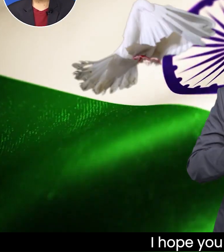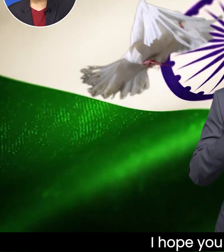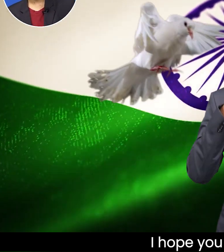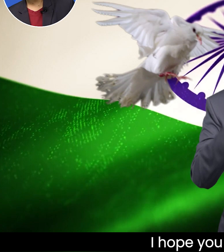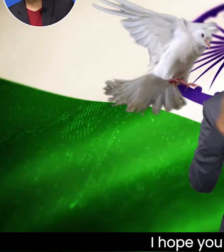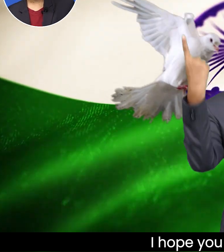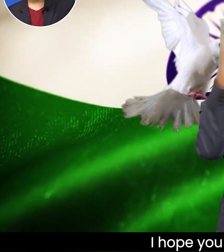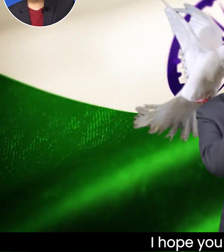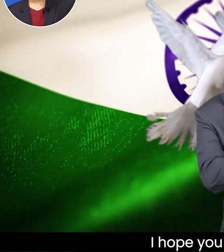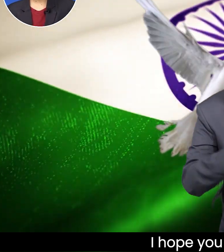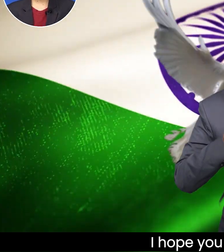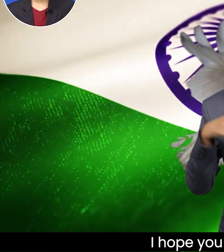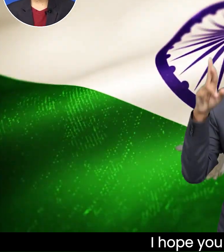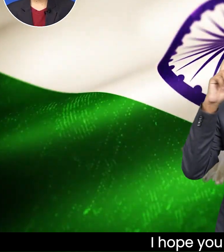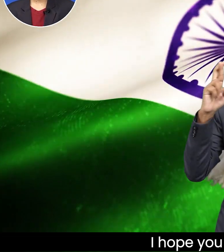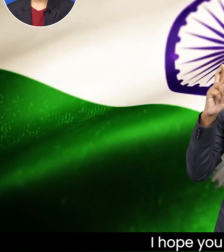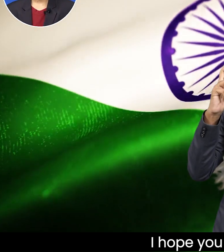hope you're having a great day.